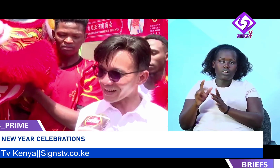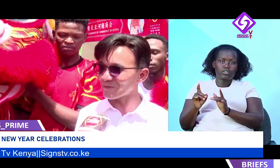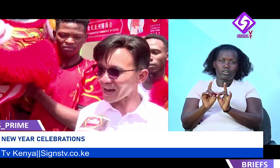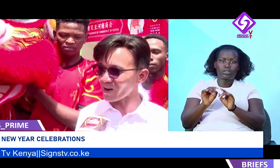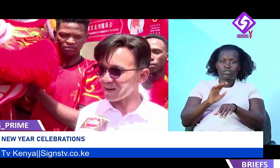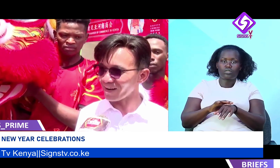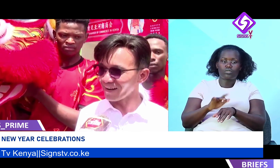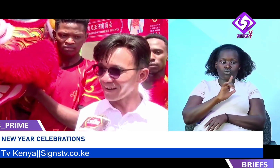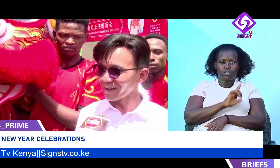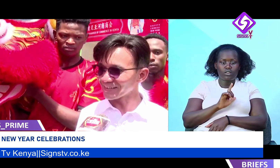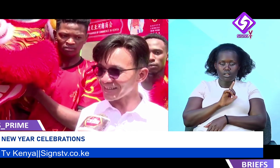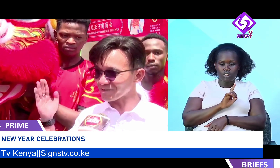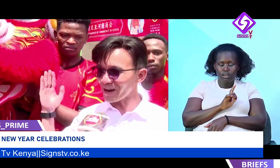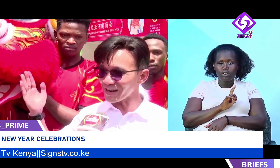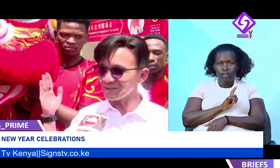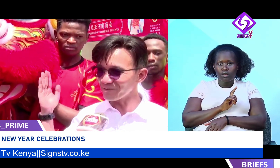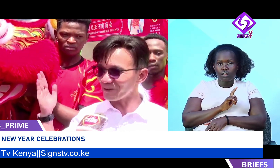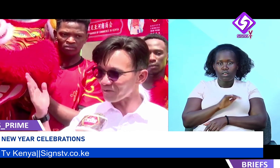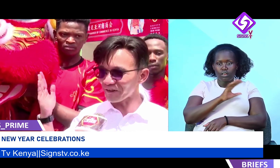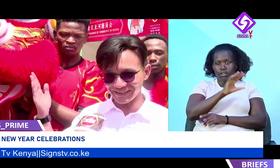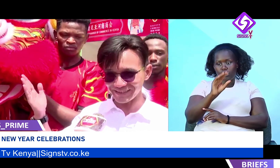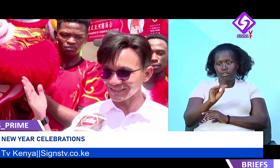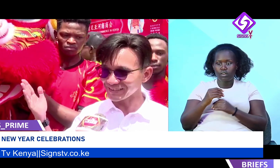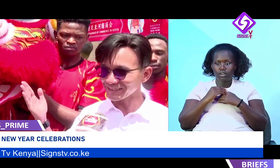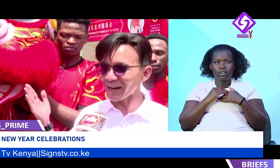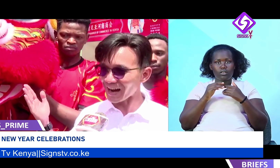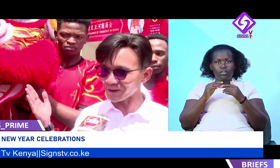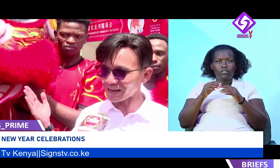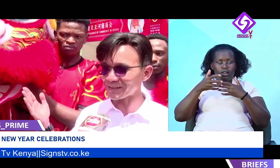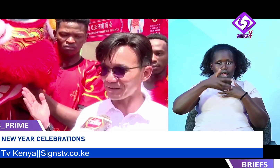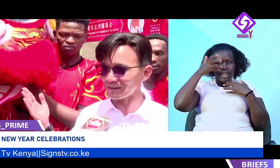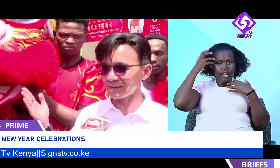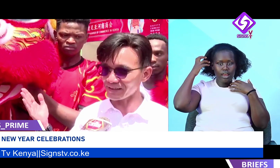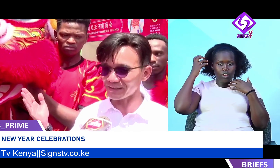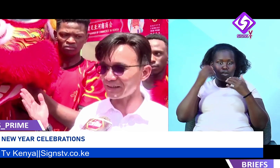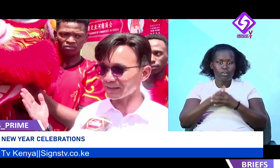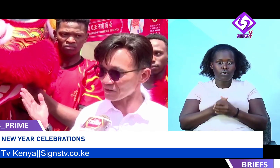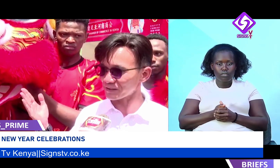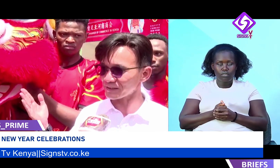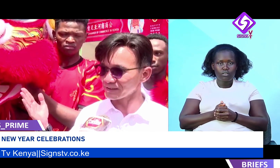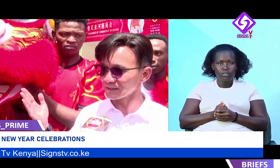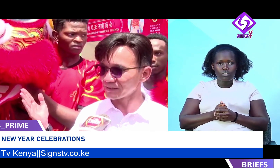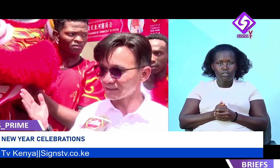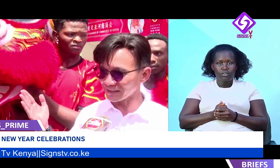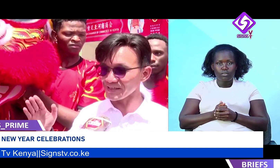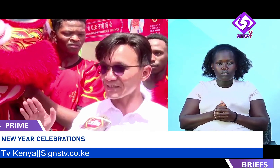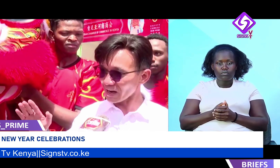have lion. This is very fit Africa the country. This is